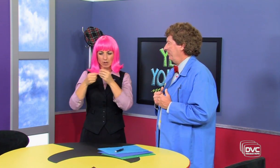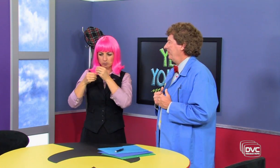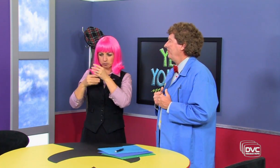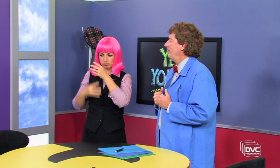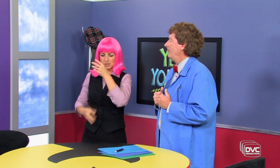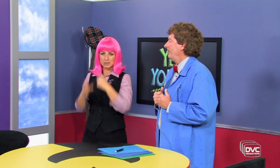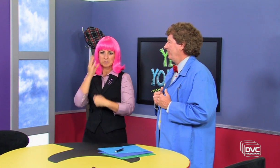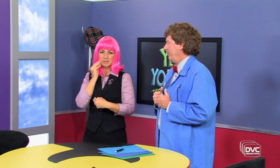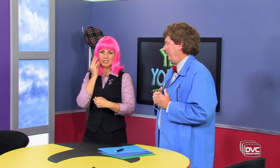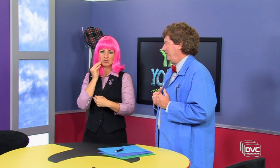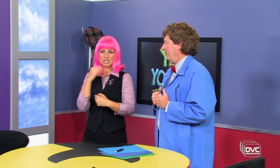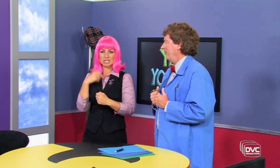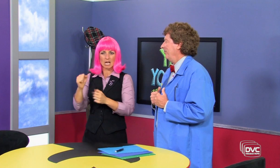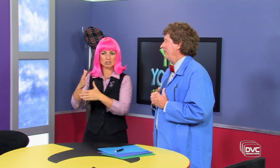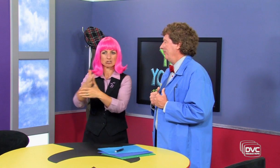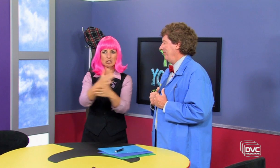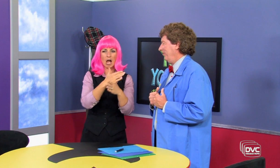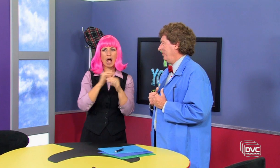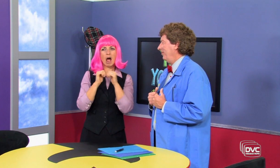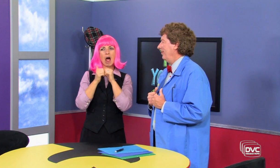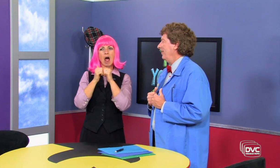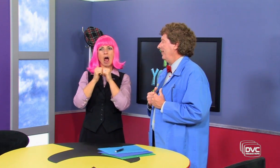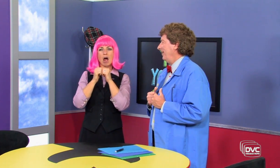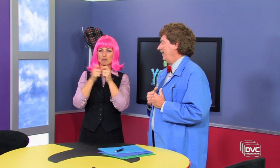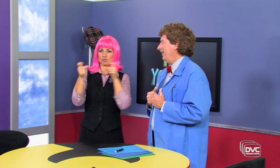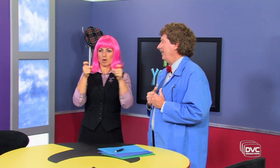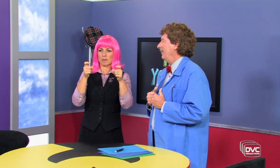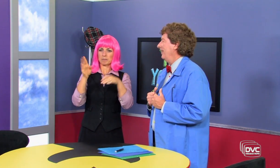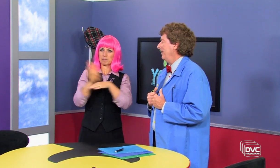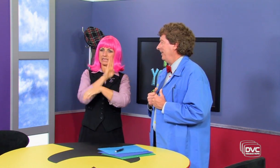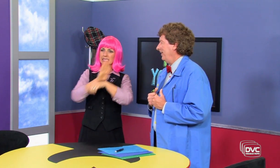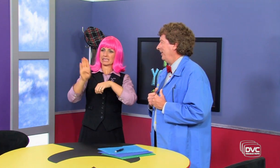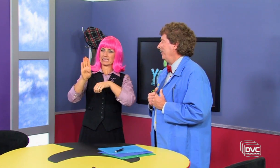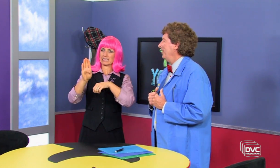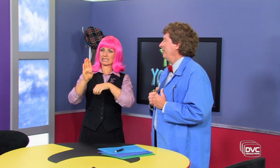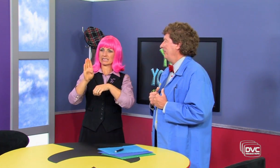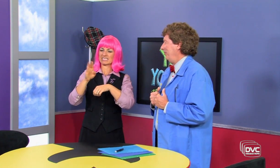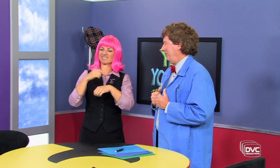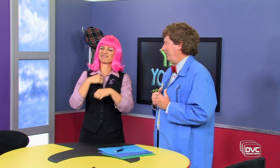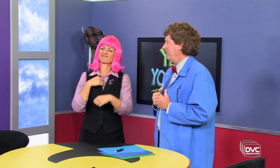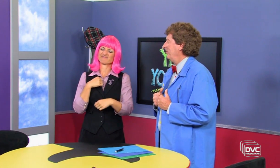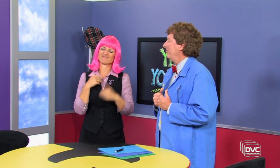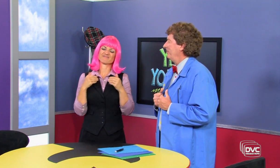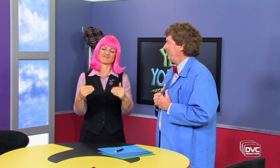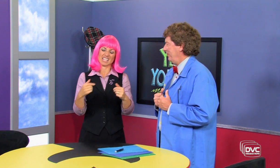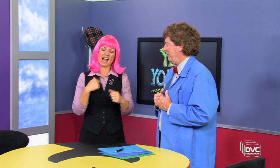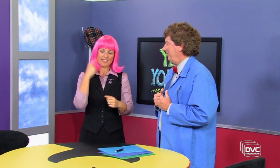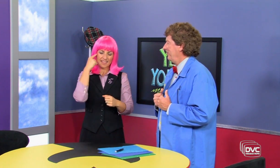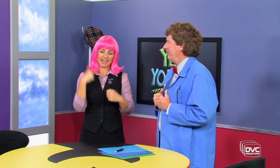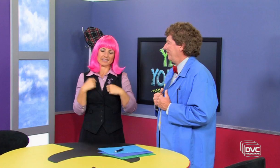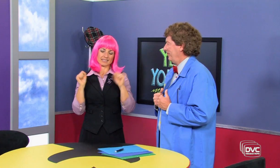of experience that I could share with them about managing a business. So I think I'll go ahead. I think I can.